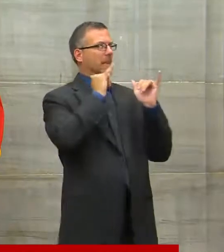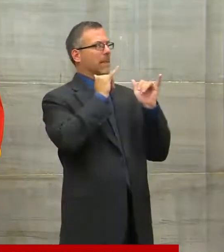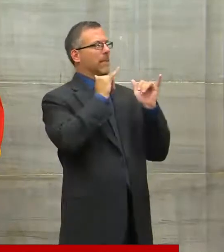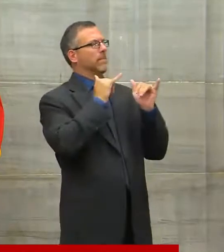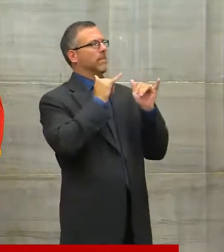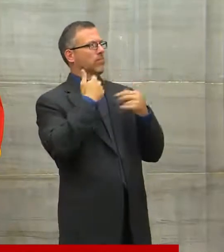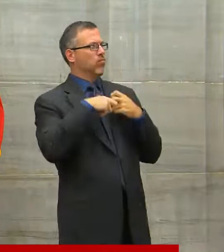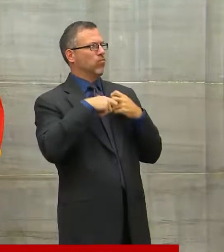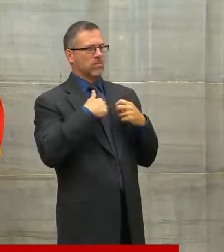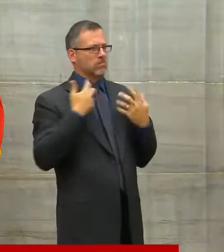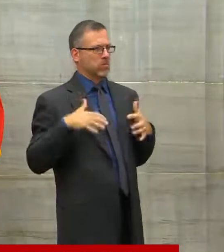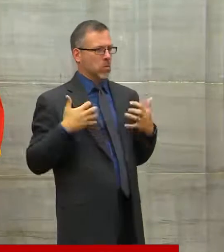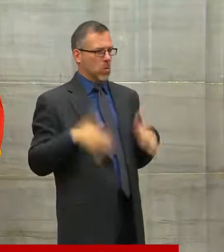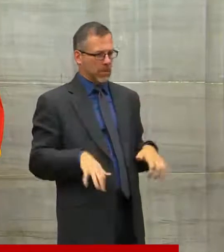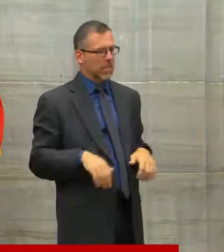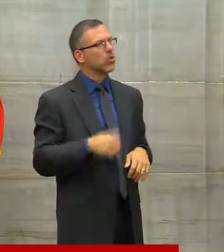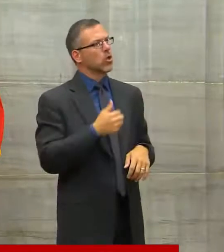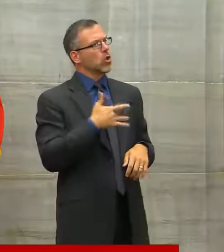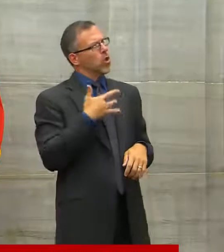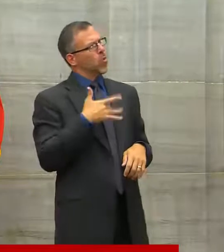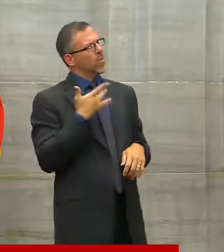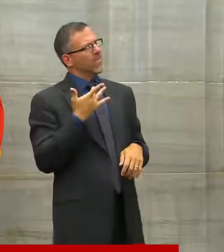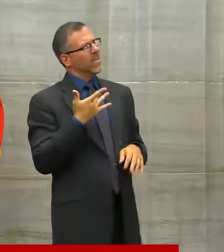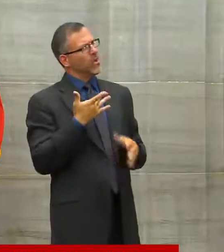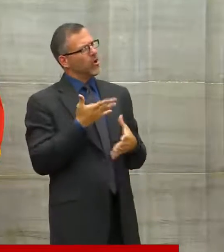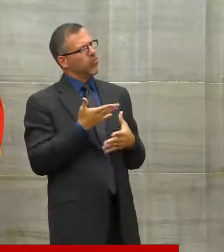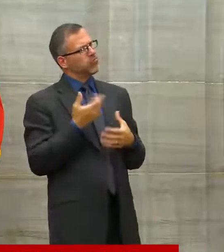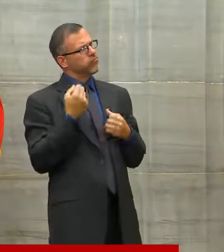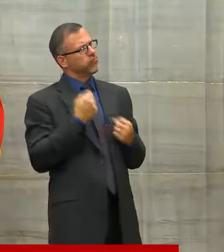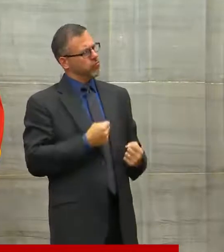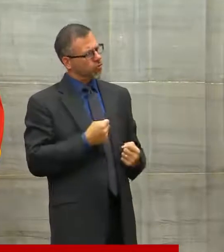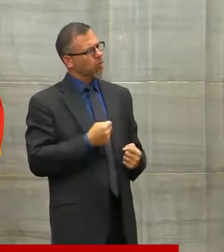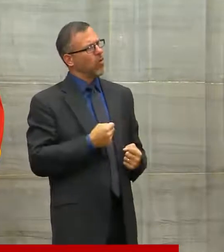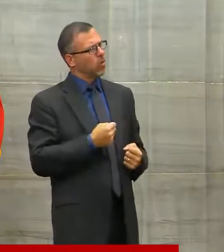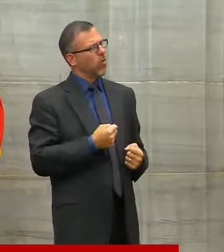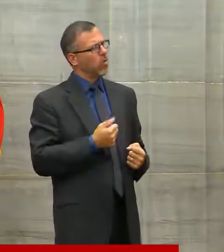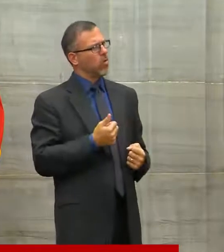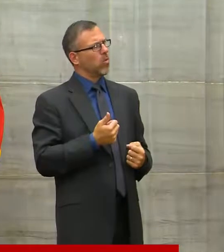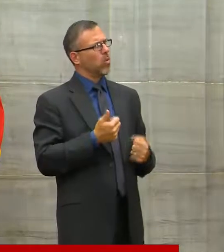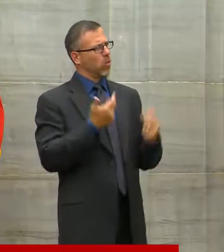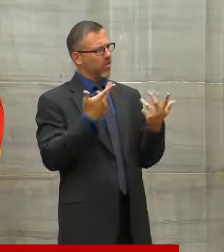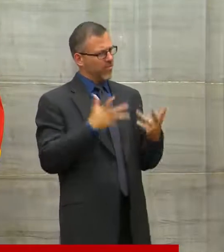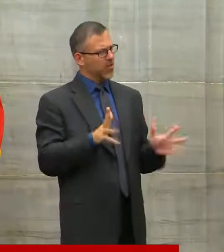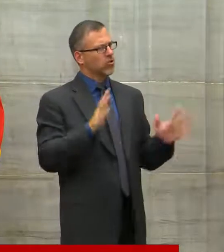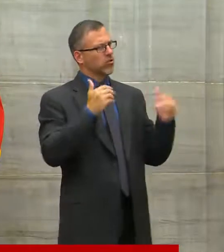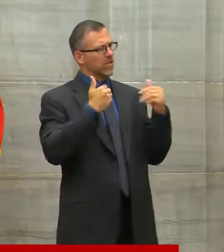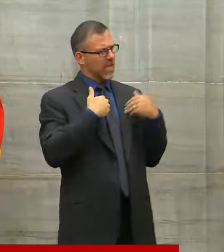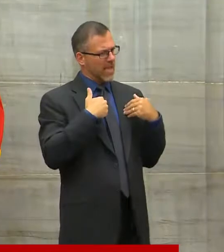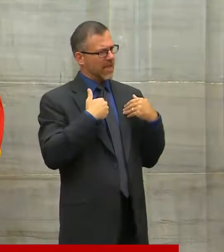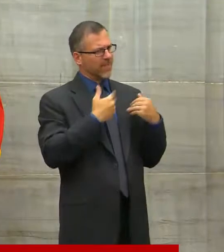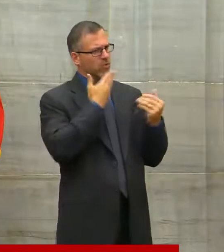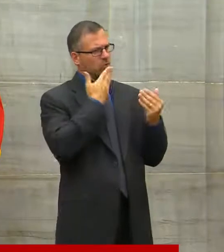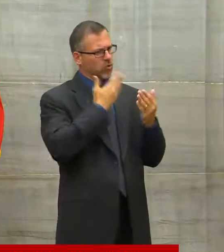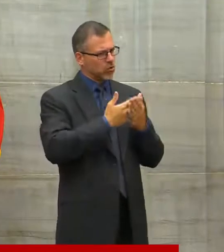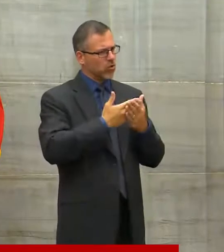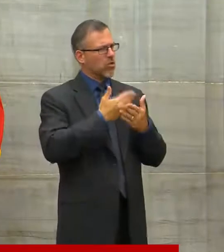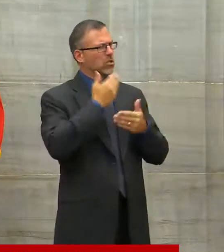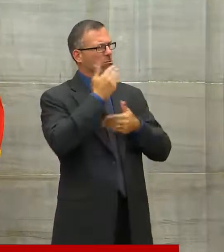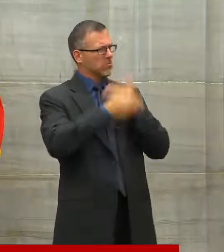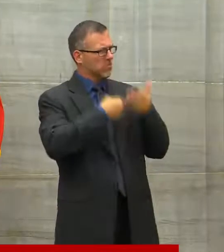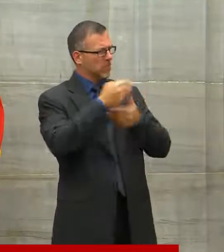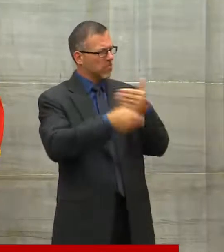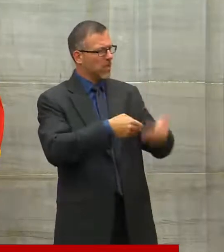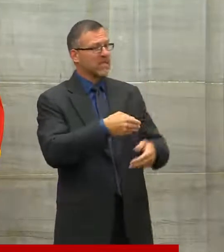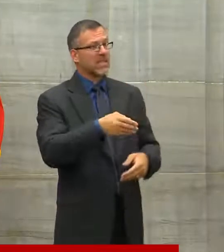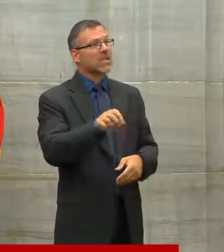We certainly feel confident. We're hopeful. We believe that we have a process that's looked at the mistakes that have been made